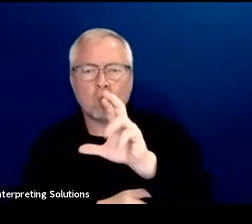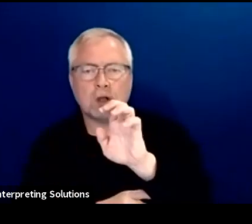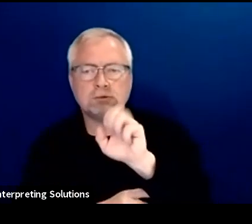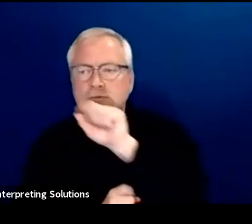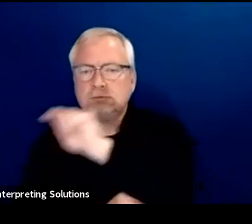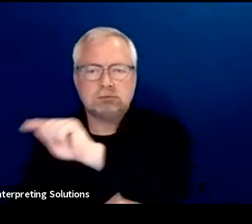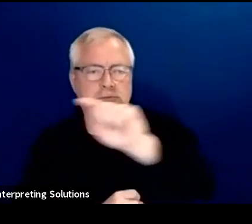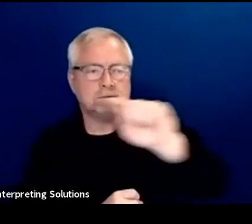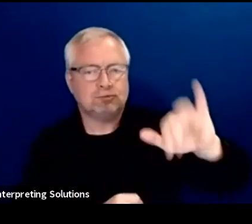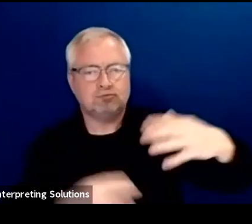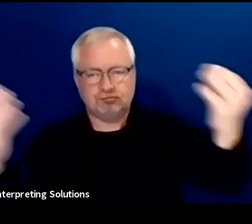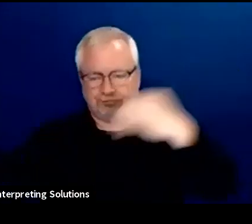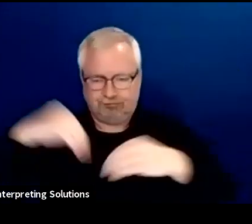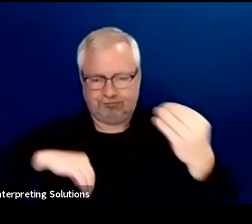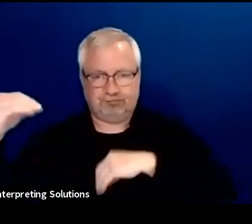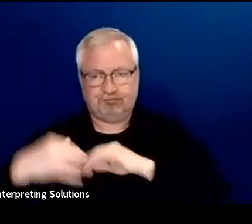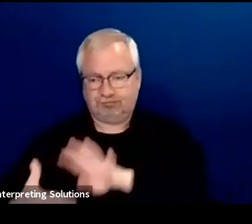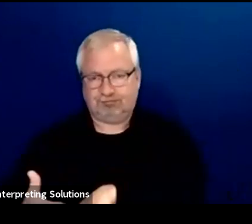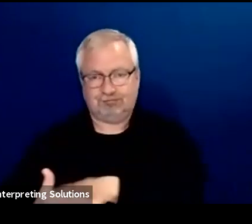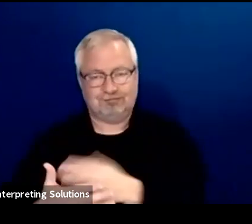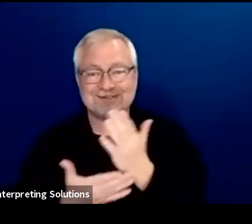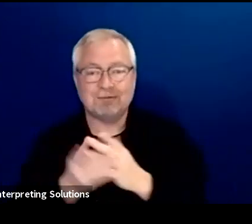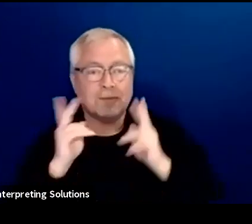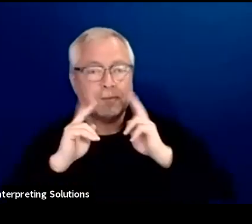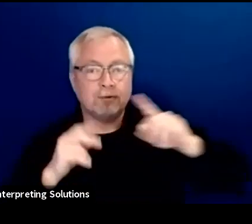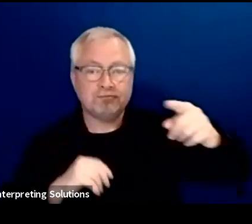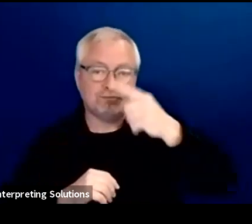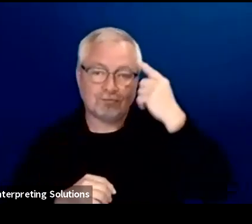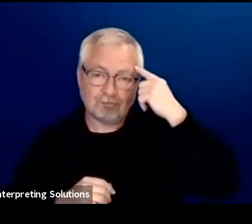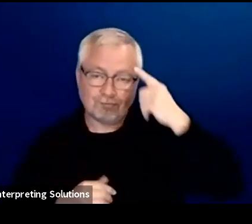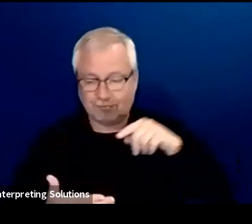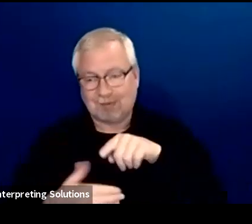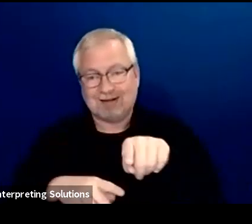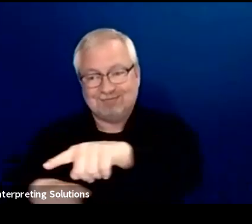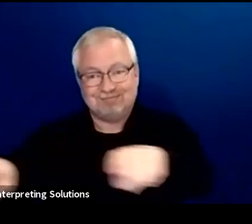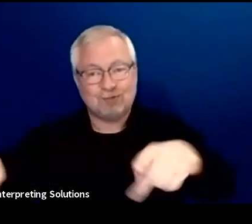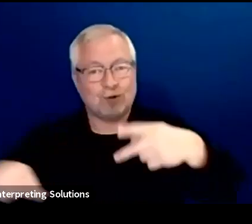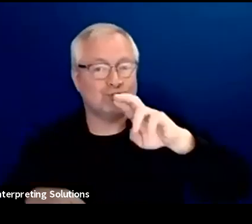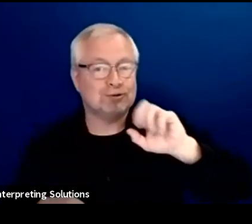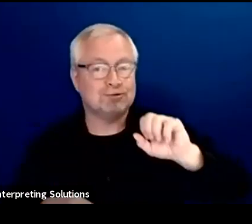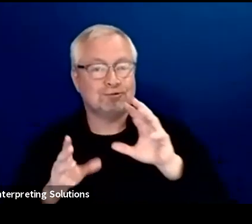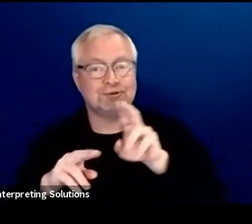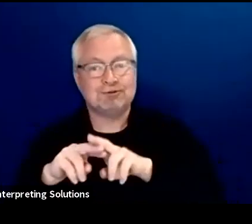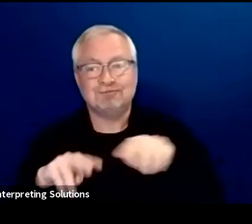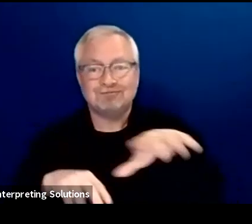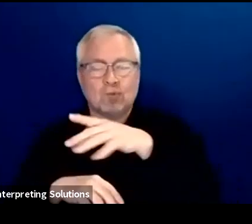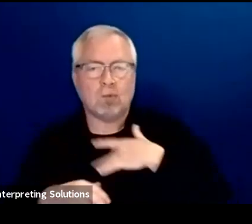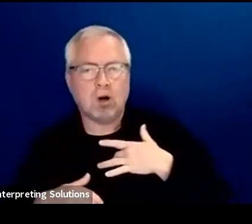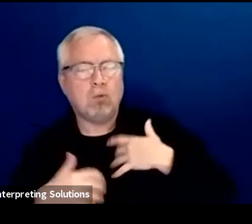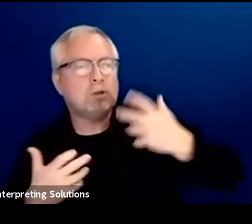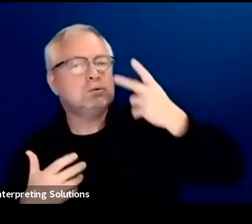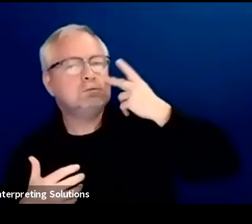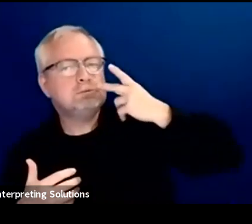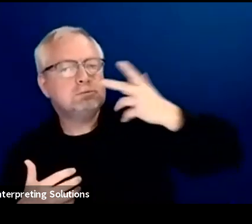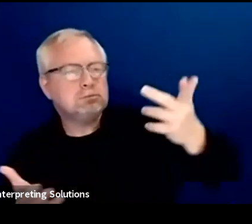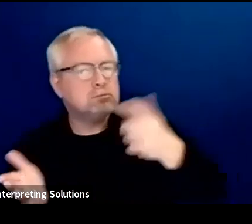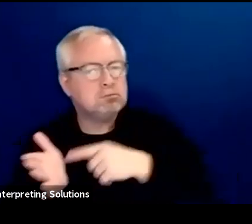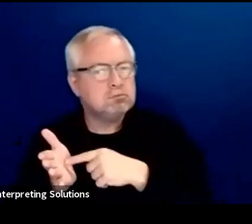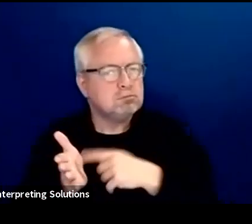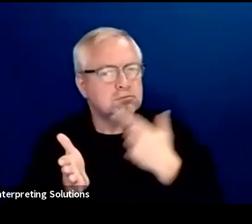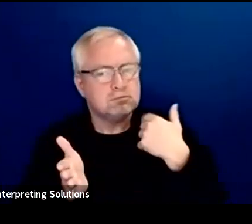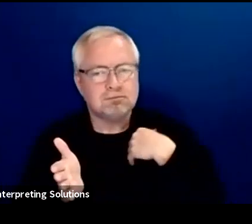with some members of the press made it clear that that modeling was mainly showing trends. The data that populated it was too sparse at the time to